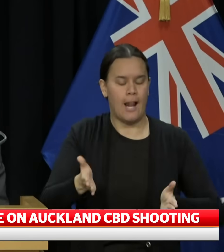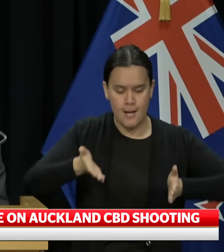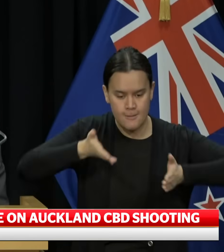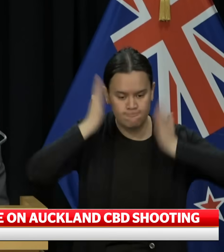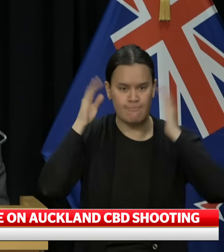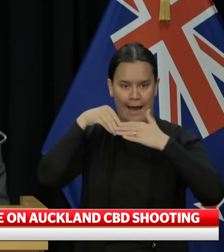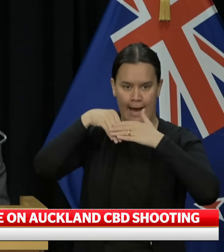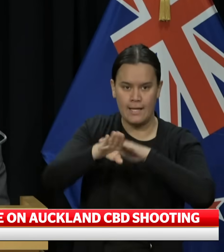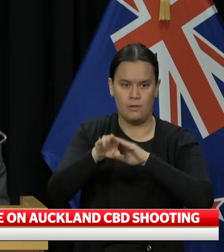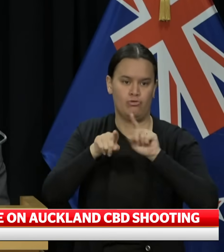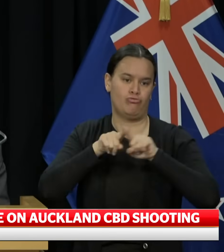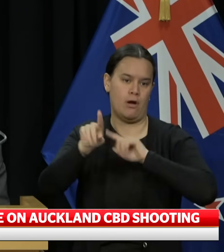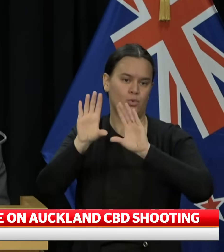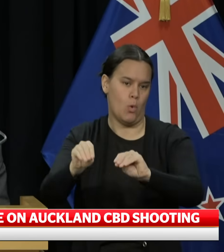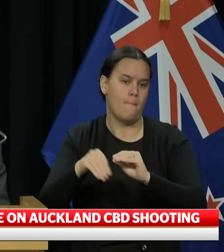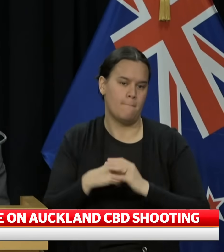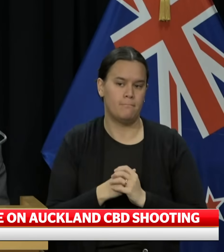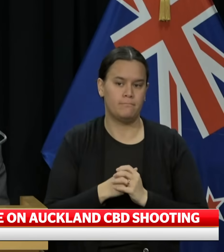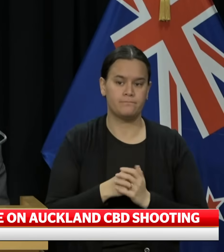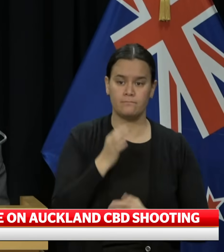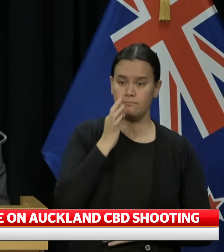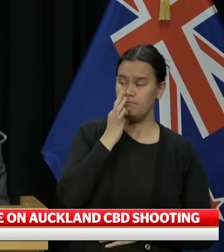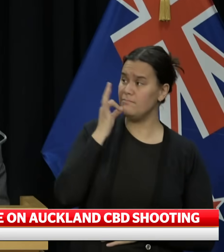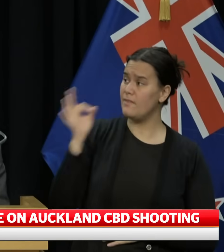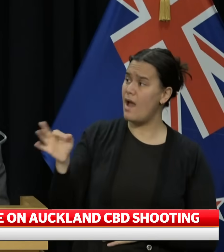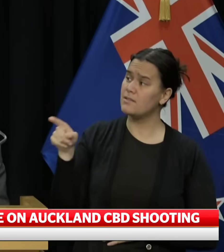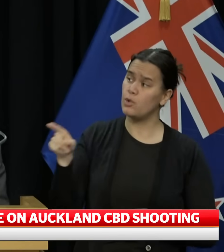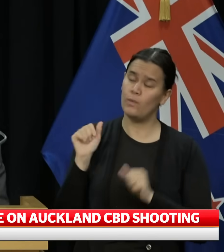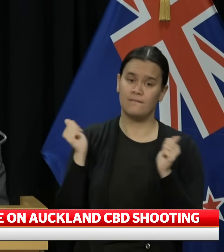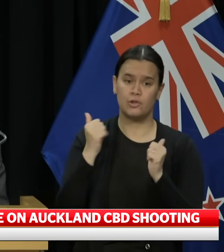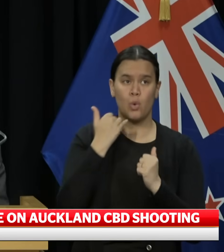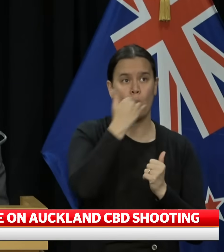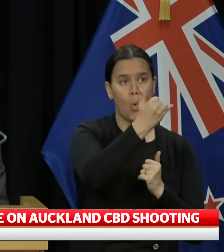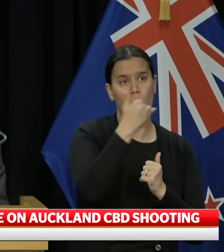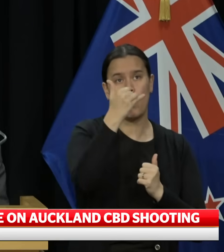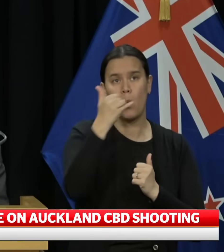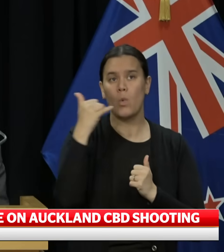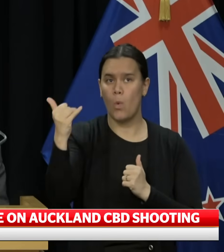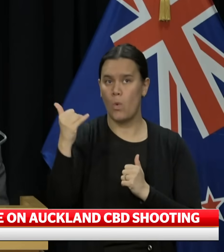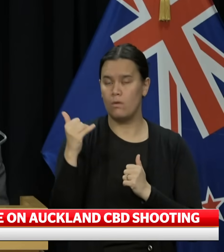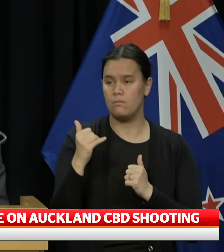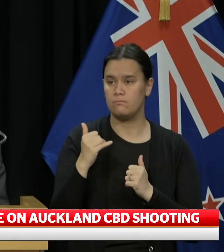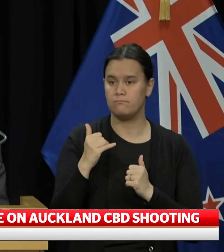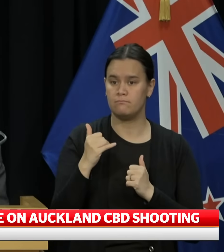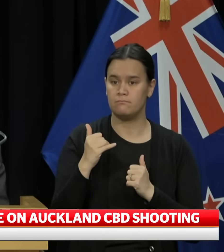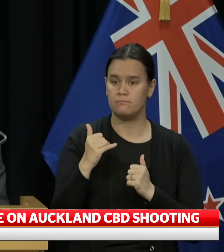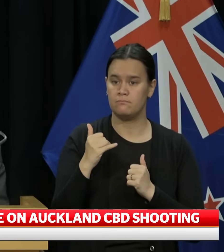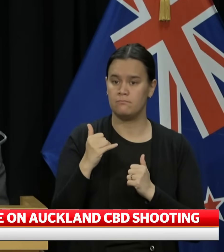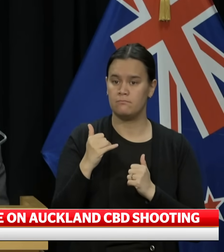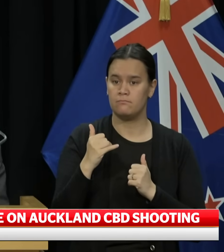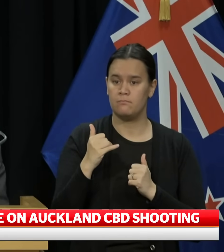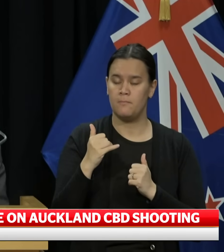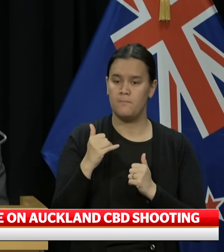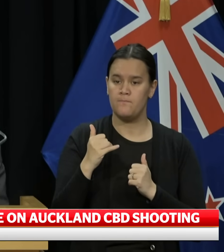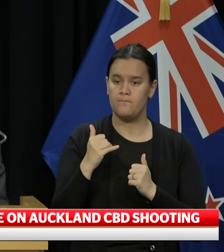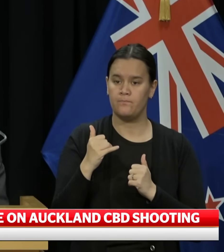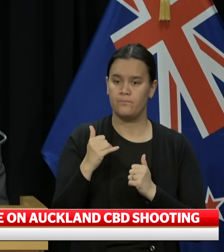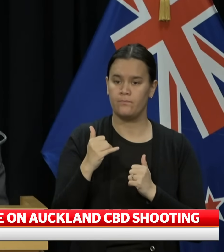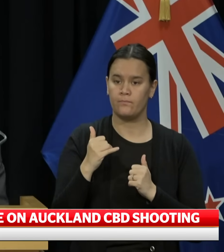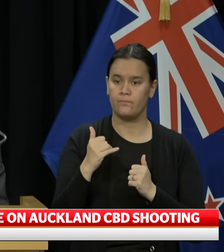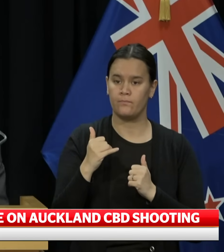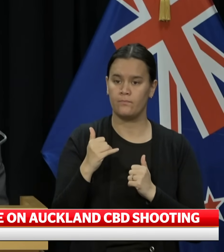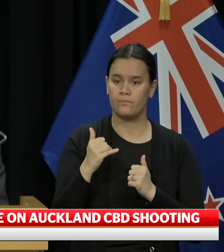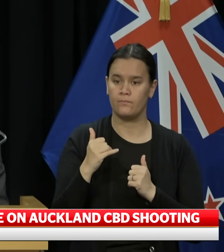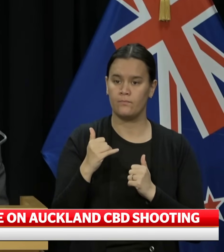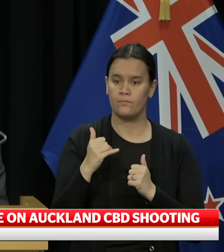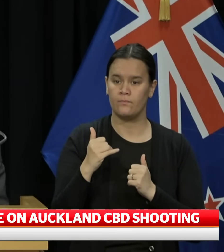a diplomatic level, Prime Minister, have you made any phone calls this morning, or have you left that to the High Commissioner level to liaise